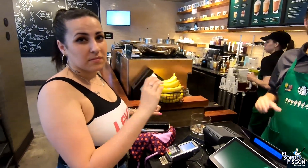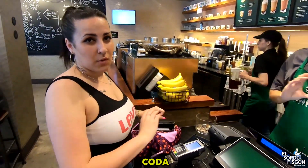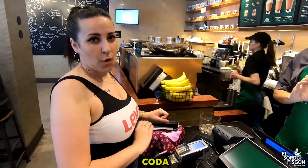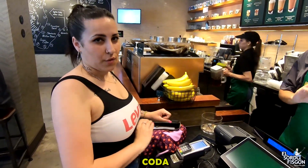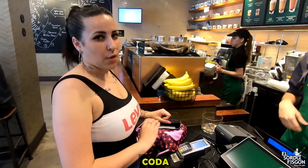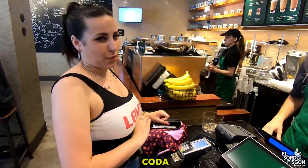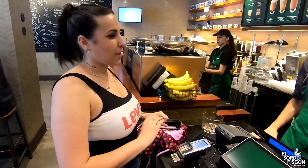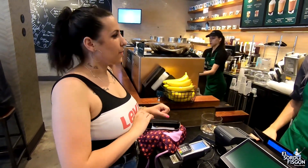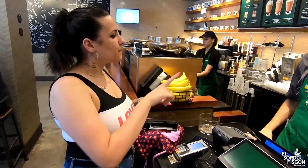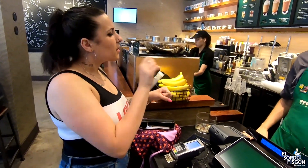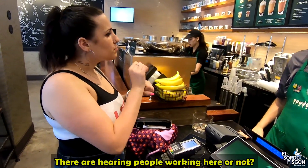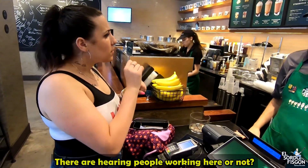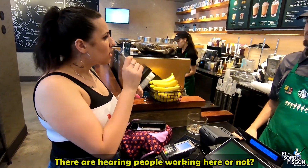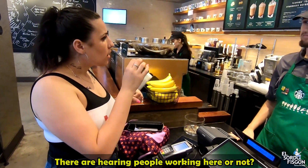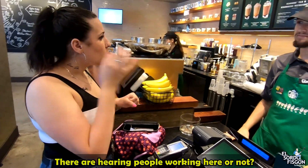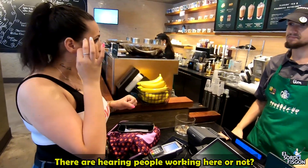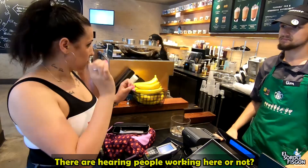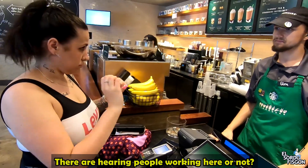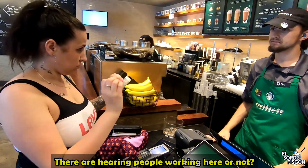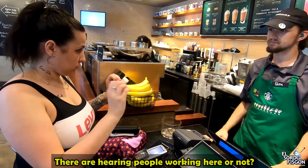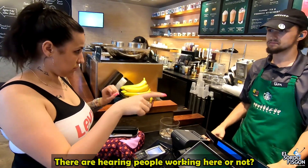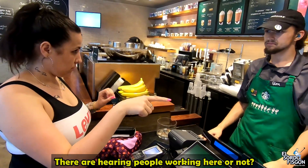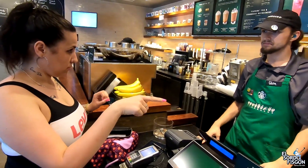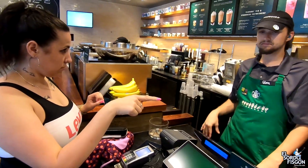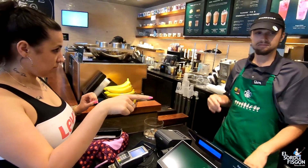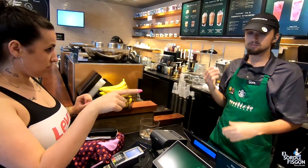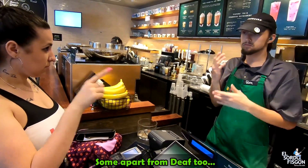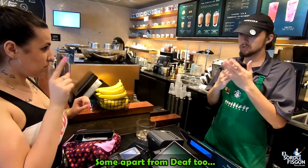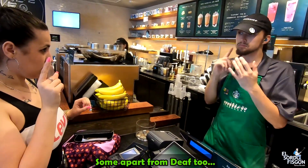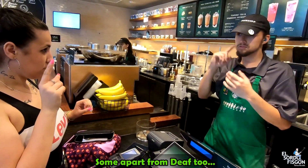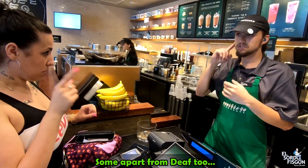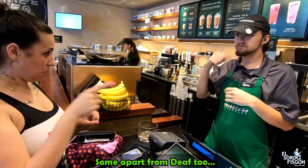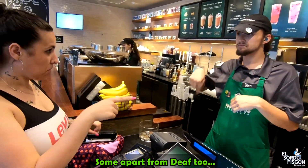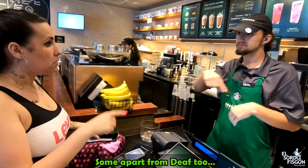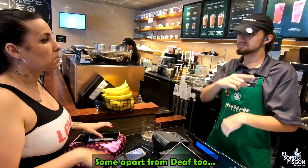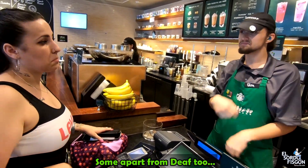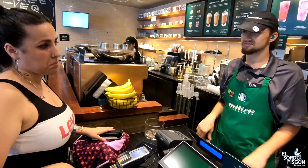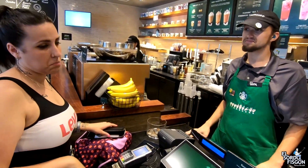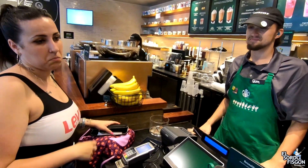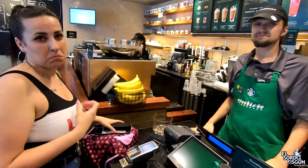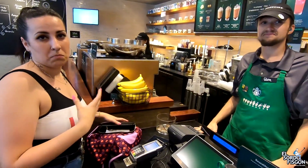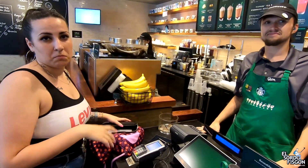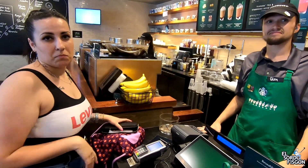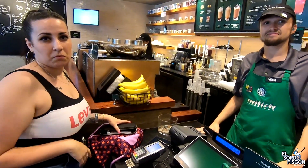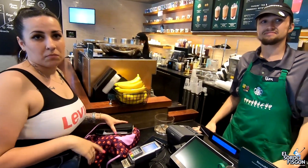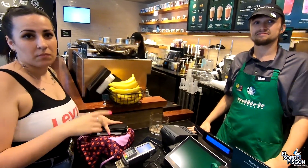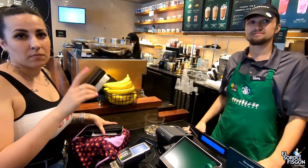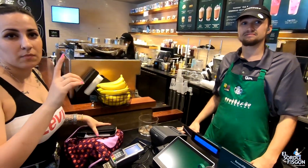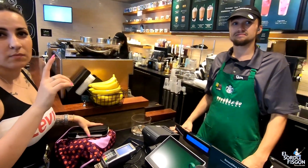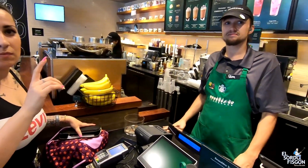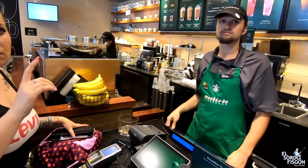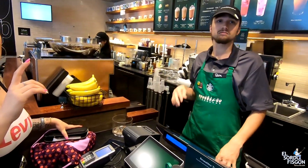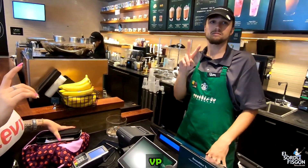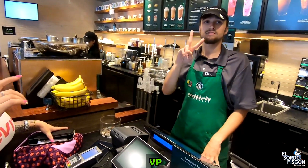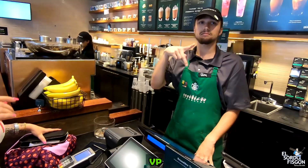CODA. There are hearing people working here or not? Some apart from deaf too. BP.